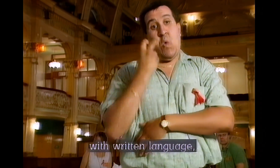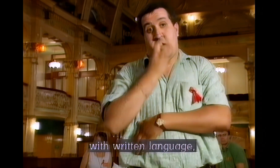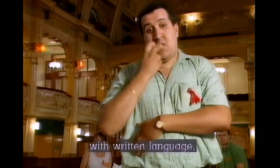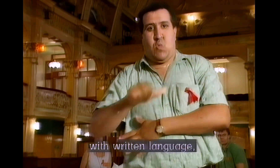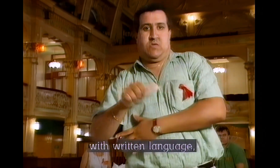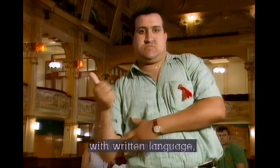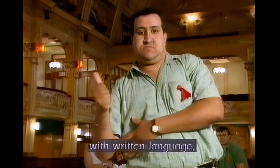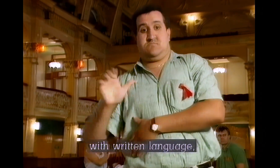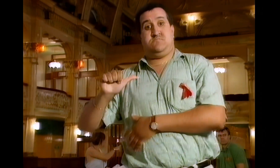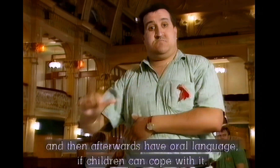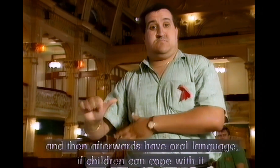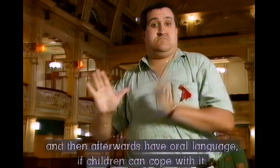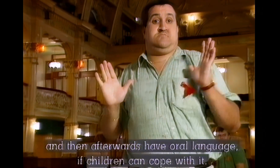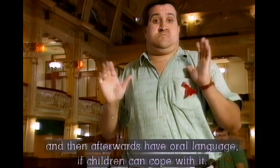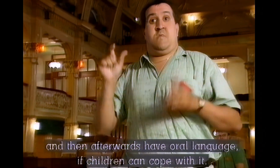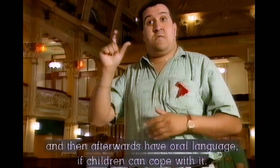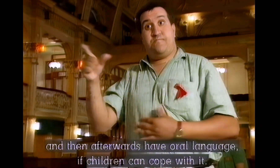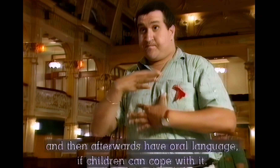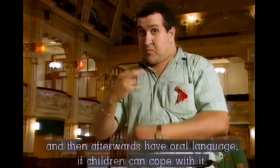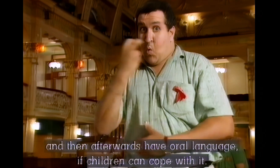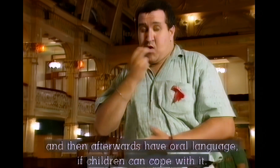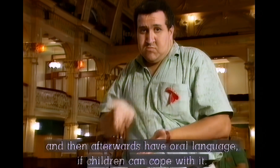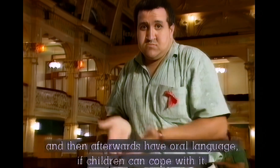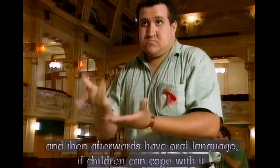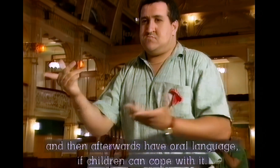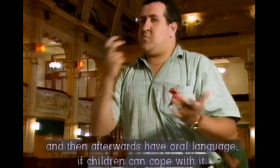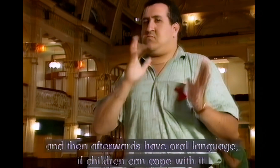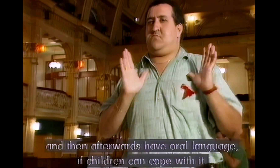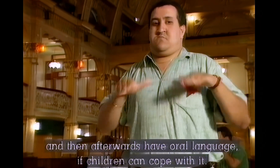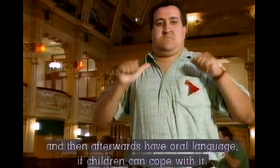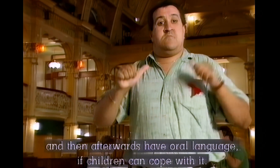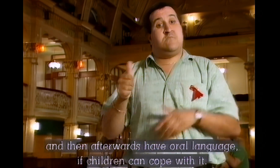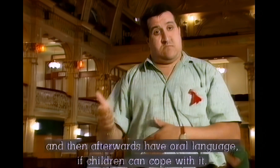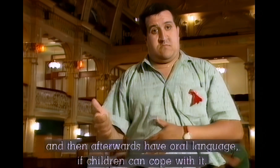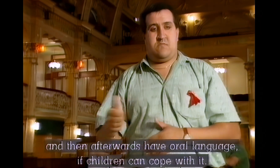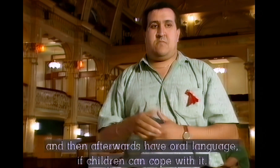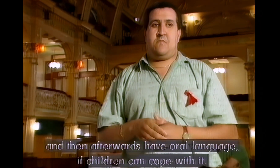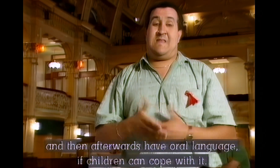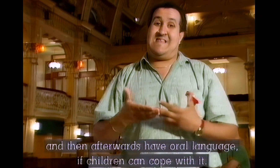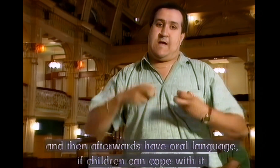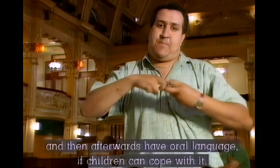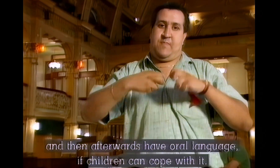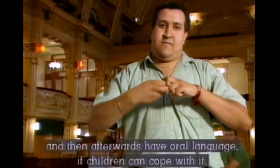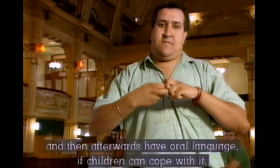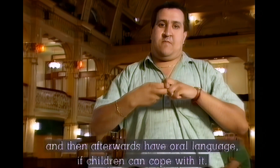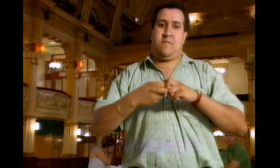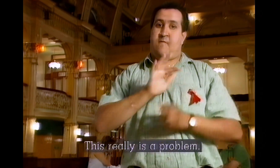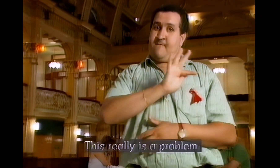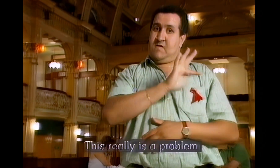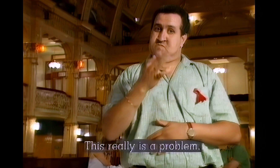written language, and then afterwards have oral language if children can cope with it and want to take it up. That would be fine. I mean, this